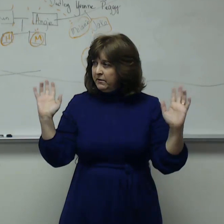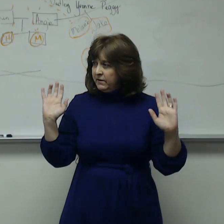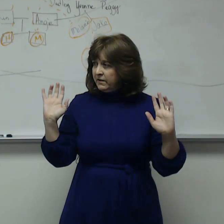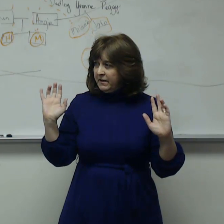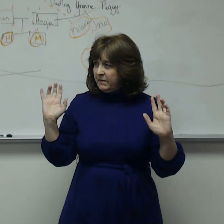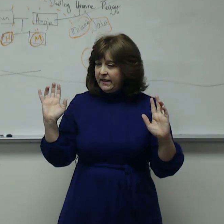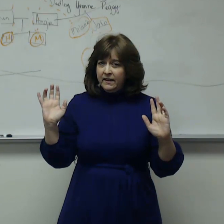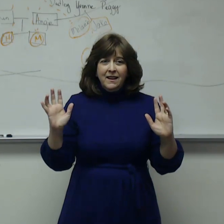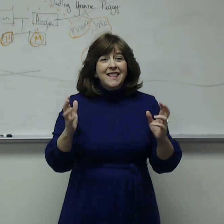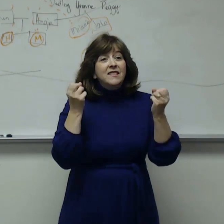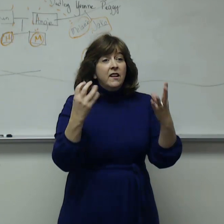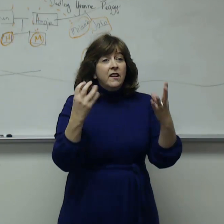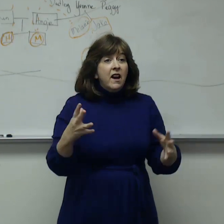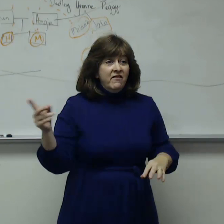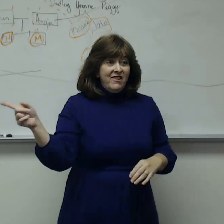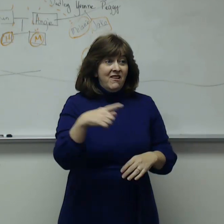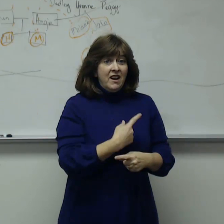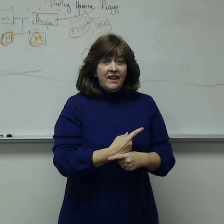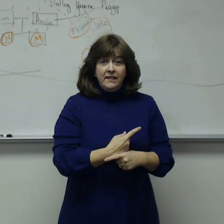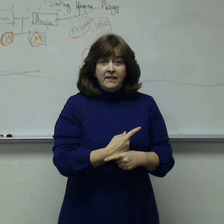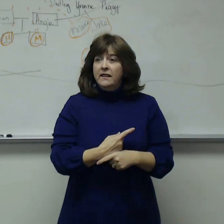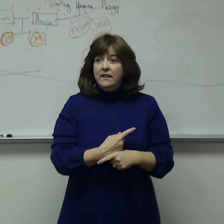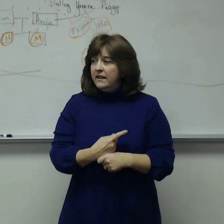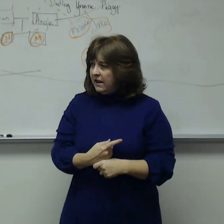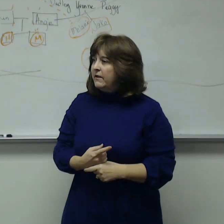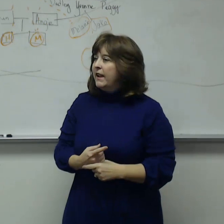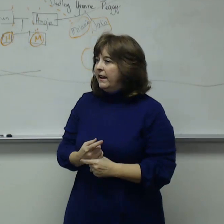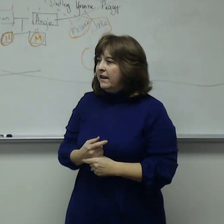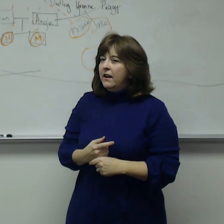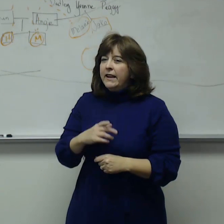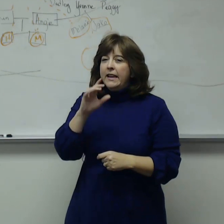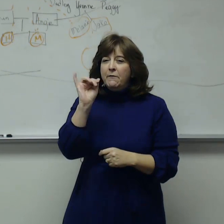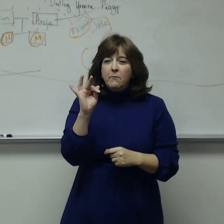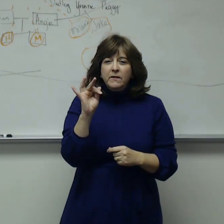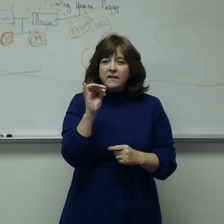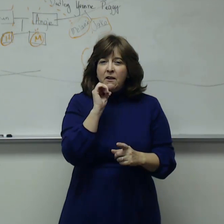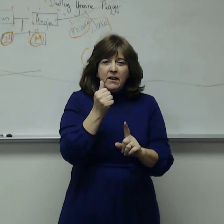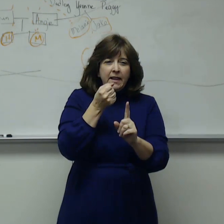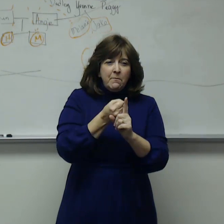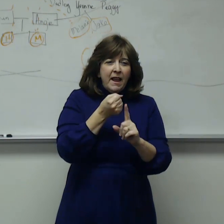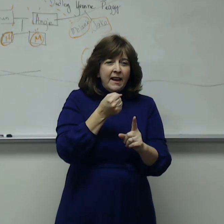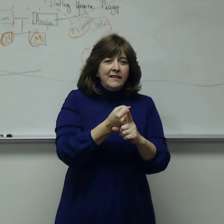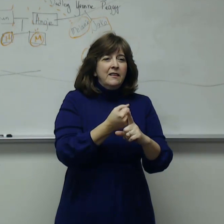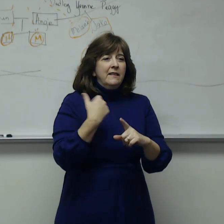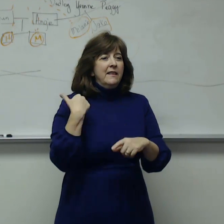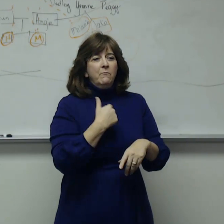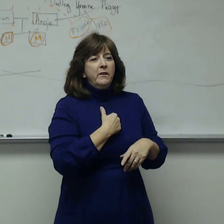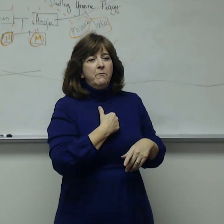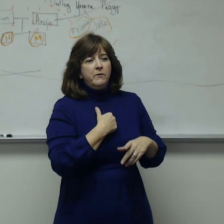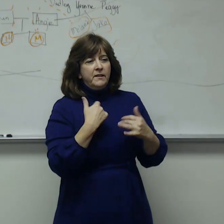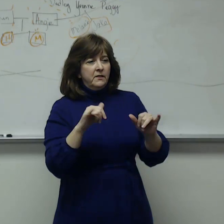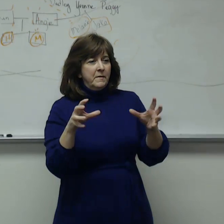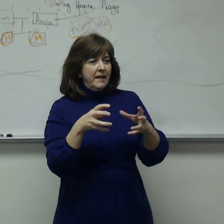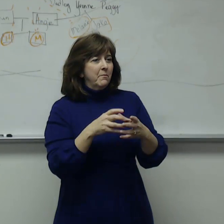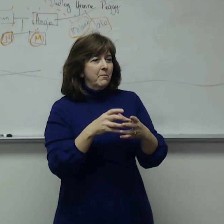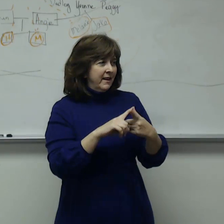going to be? That's a lot of y'all, right? Okay. If it was not really impacting, then we would still meet. But it